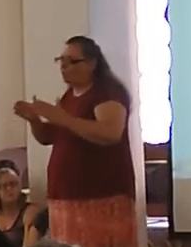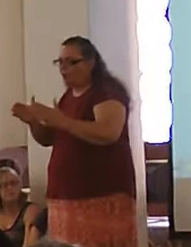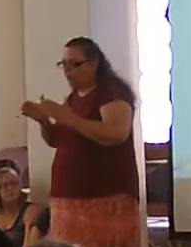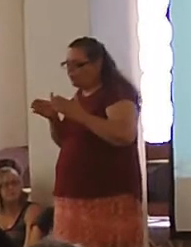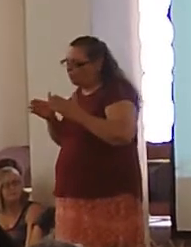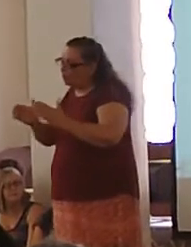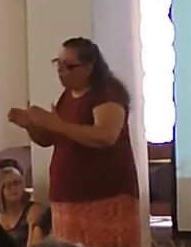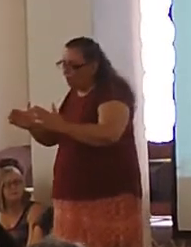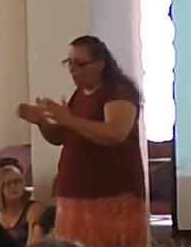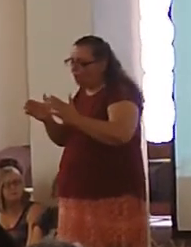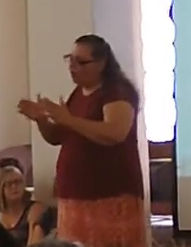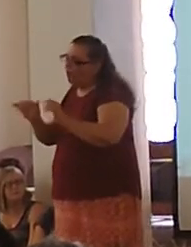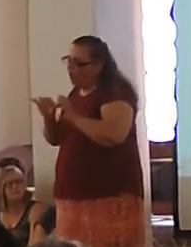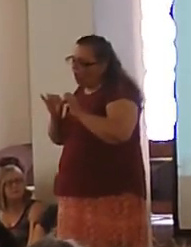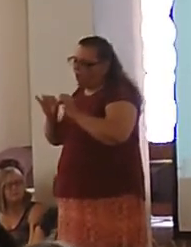walk on.